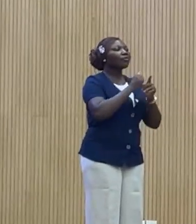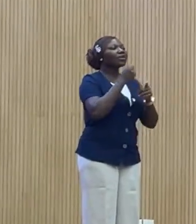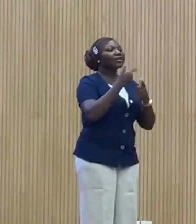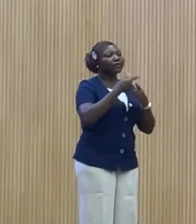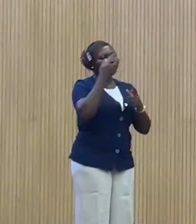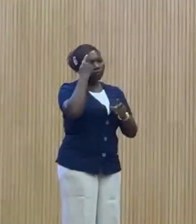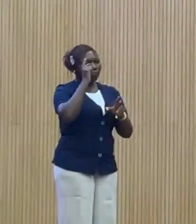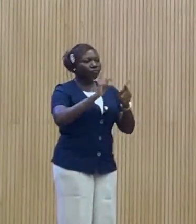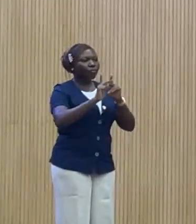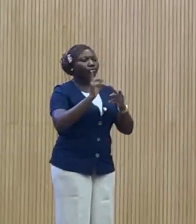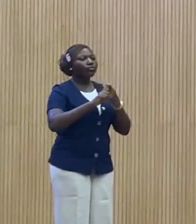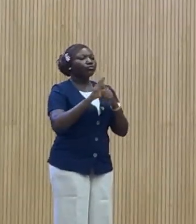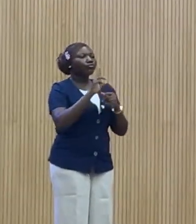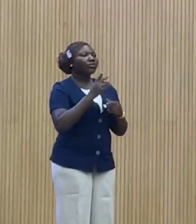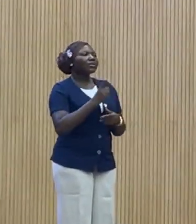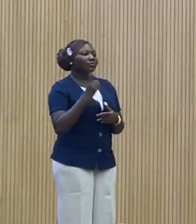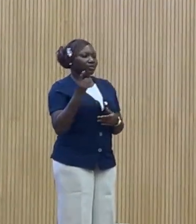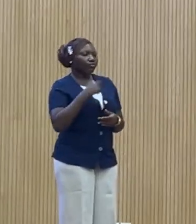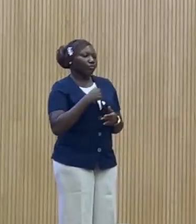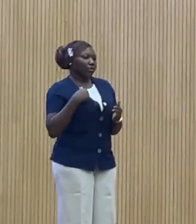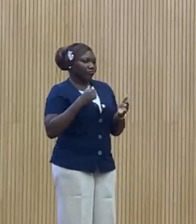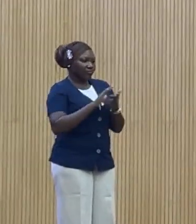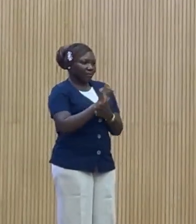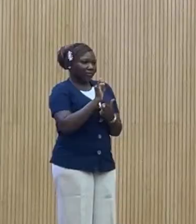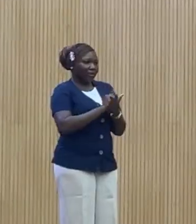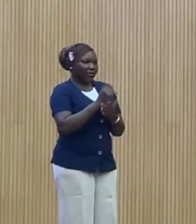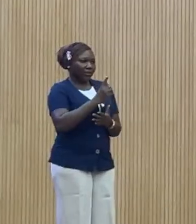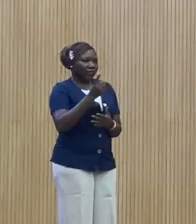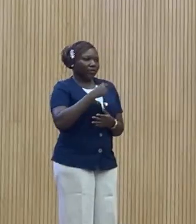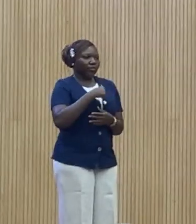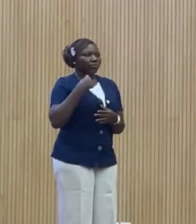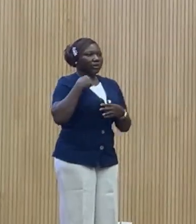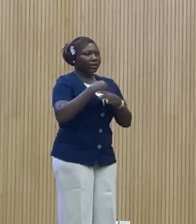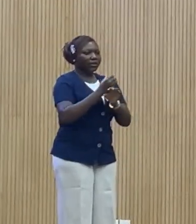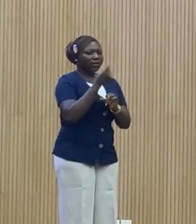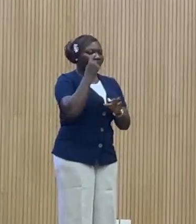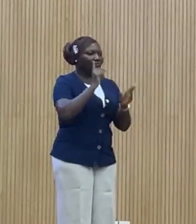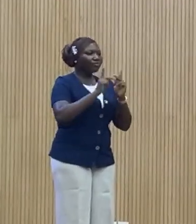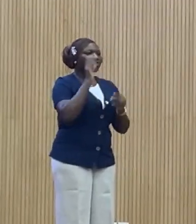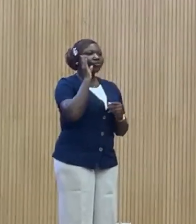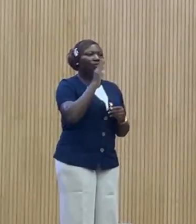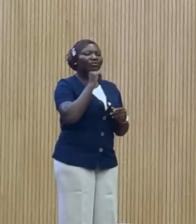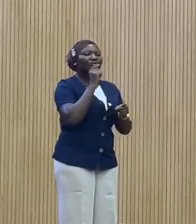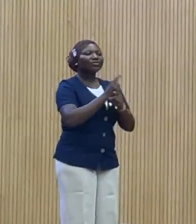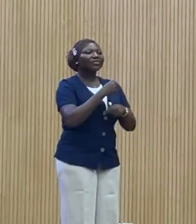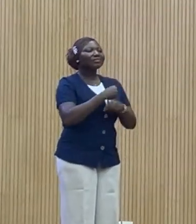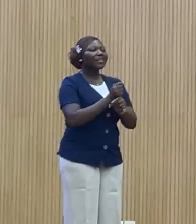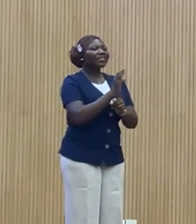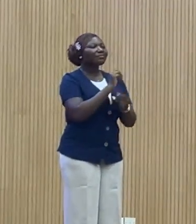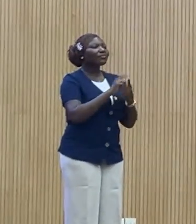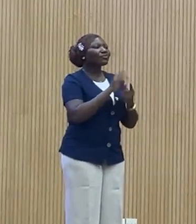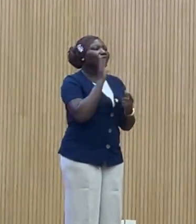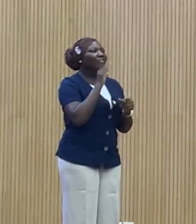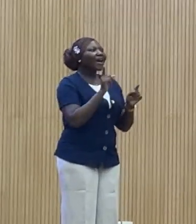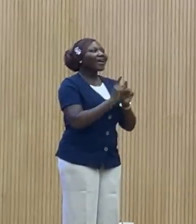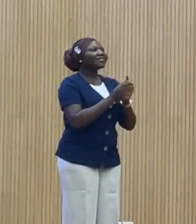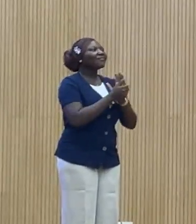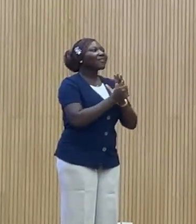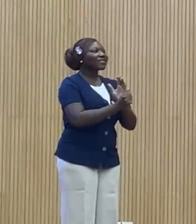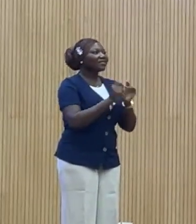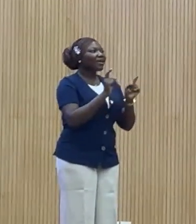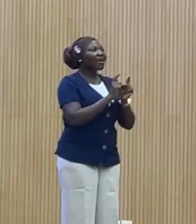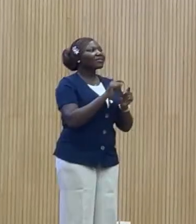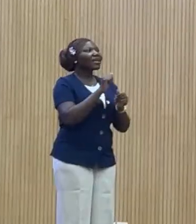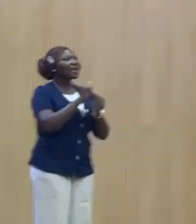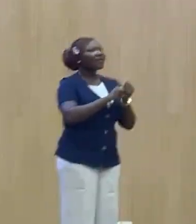device. We believe that if the devices that we create for people are not going to enable them to be as effective as anybody else, we can't say that we've